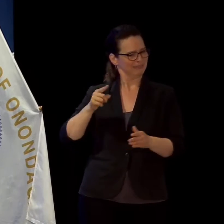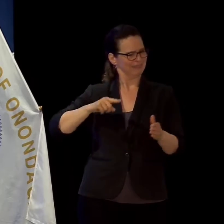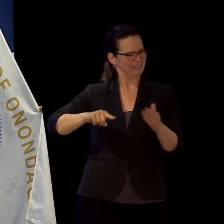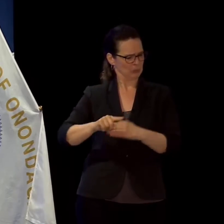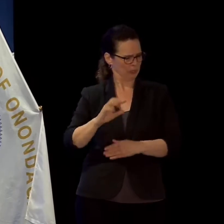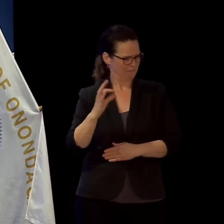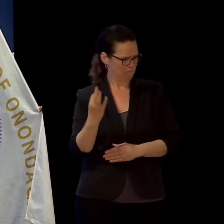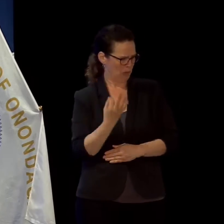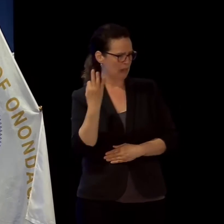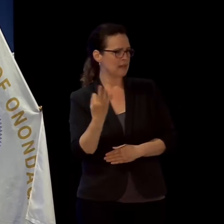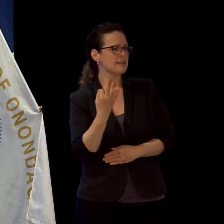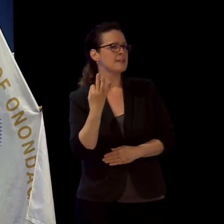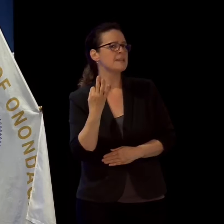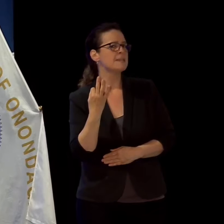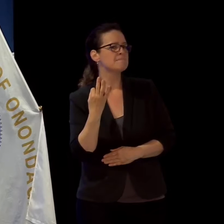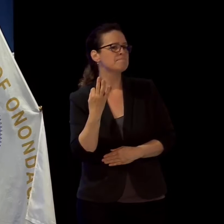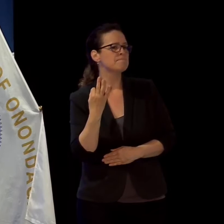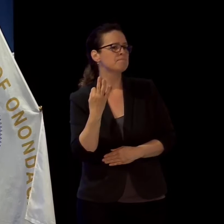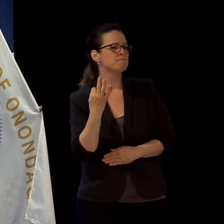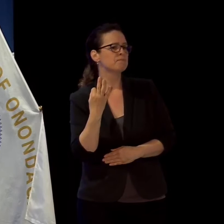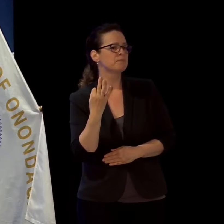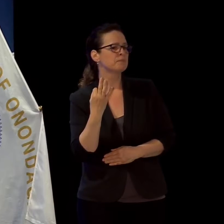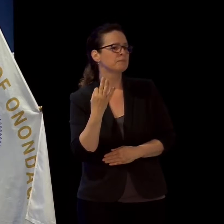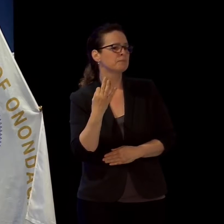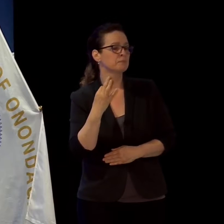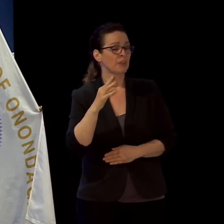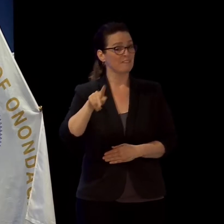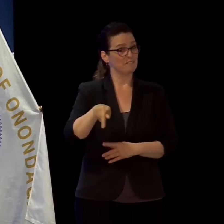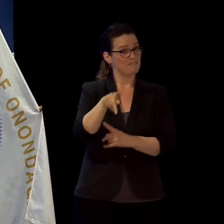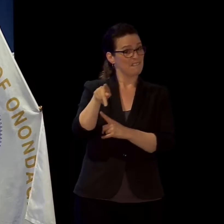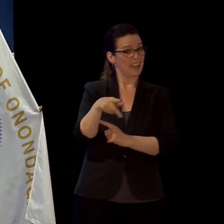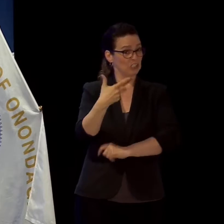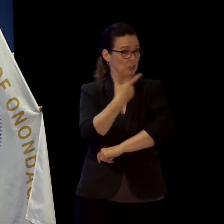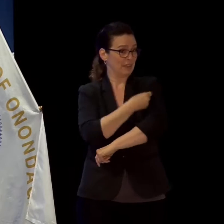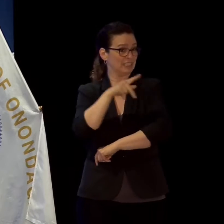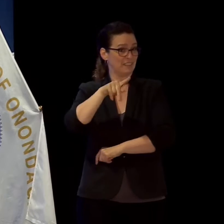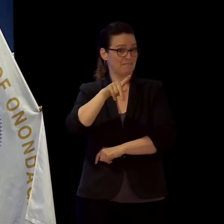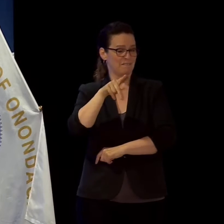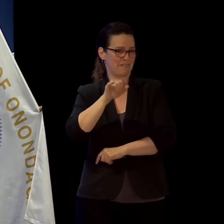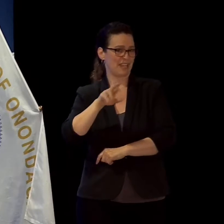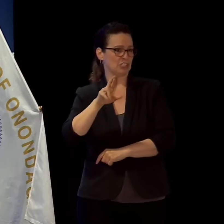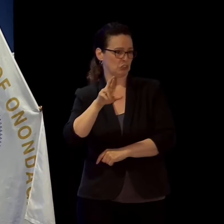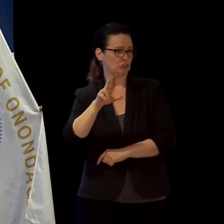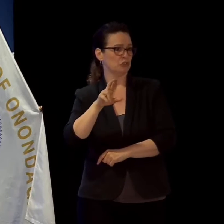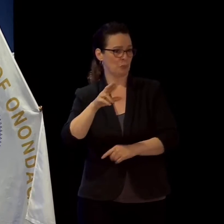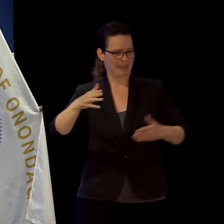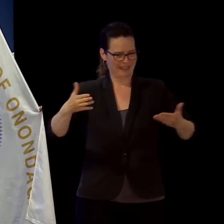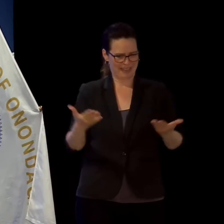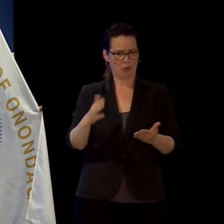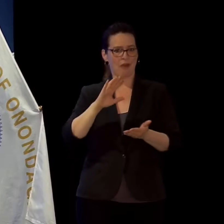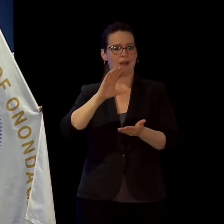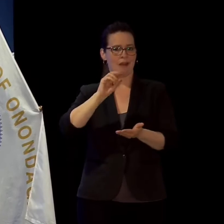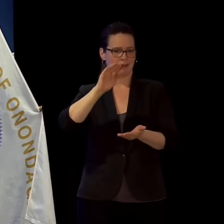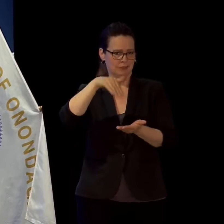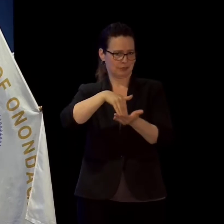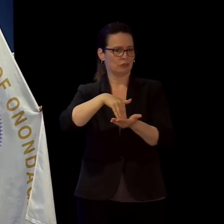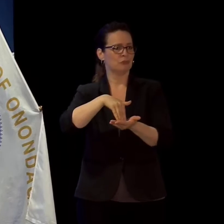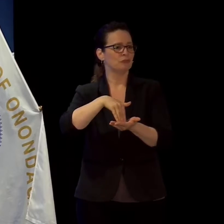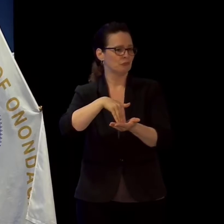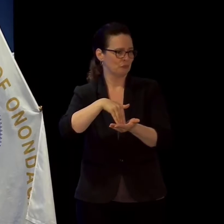Friday, we'll have a Pfizer clinic here at the On Center. So going into May, we're gonna